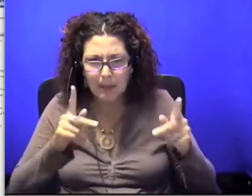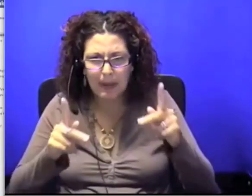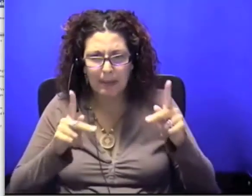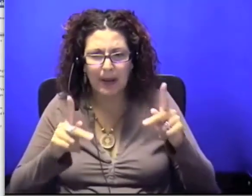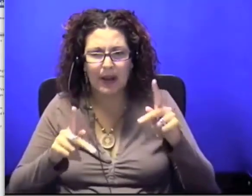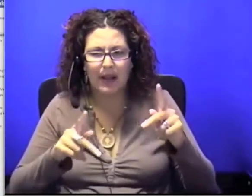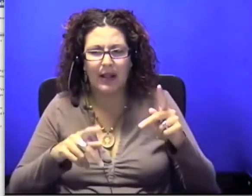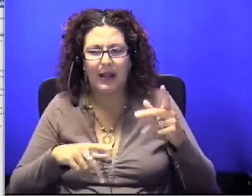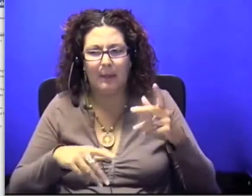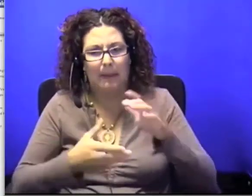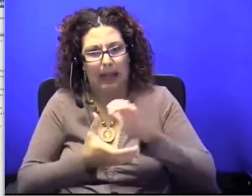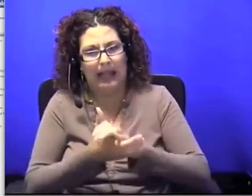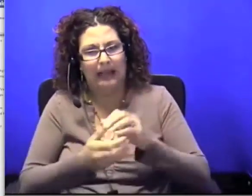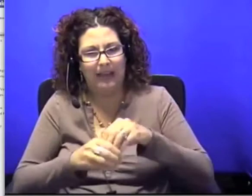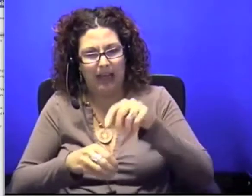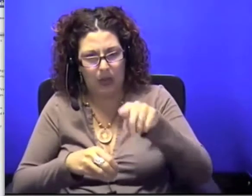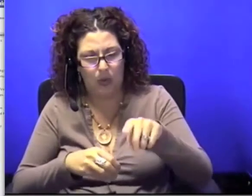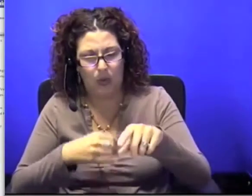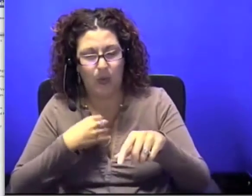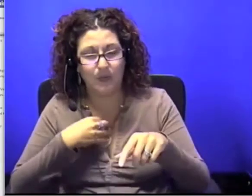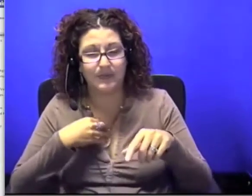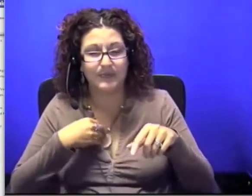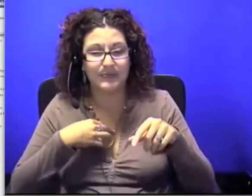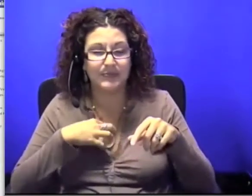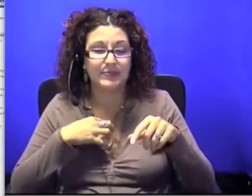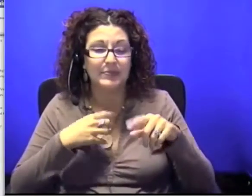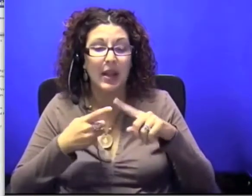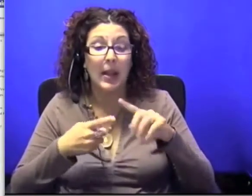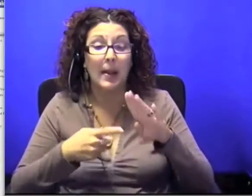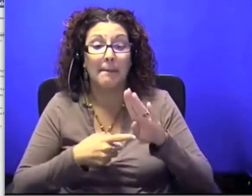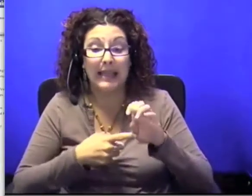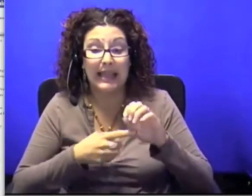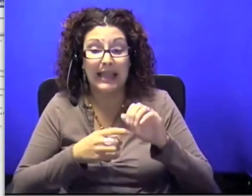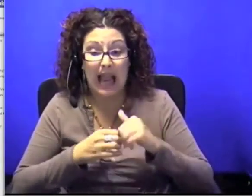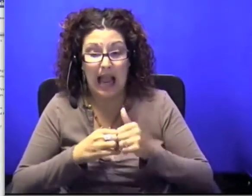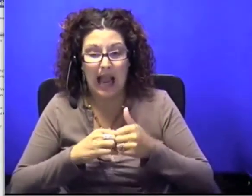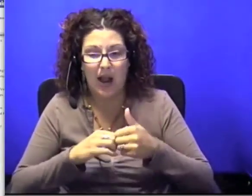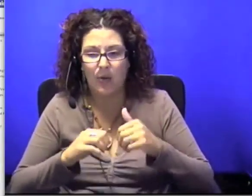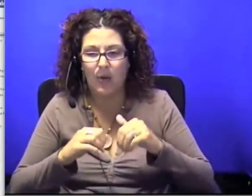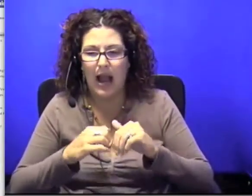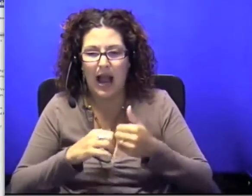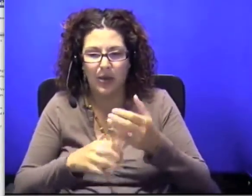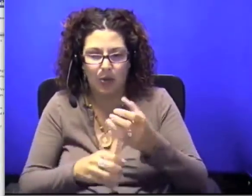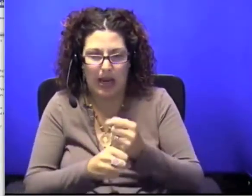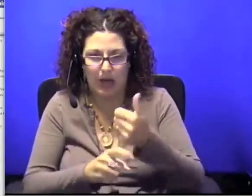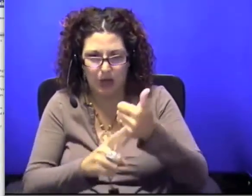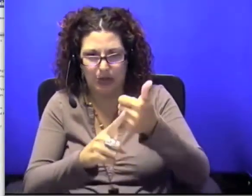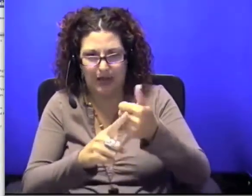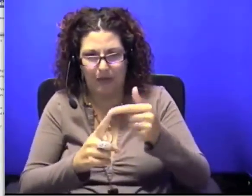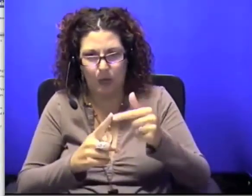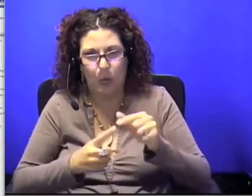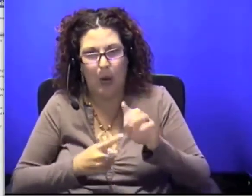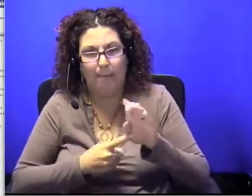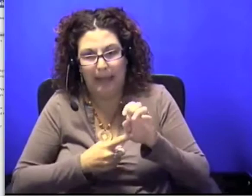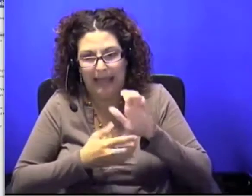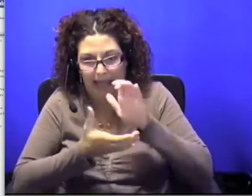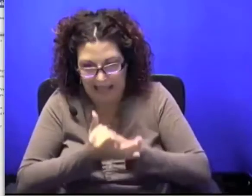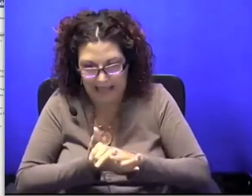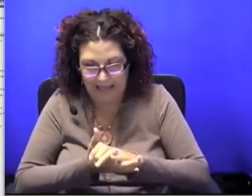enroll people in your vision, and that's what I call we how. And the be how is how do you get yourself to believe that it's